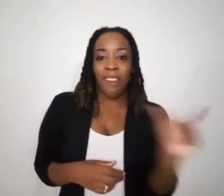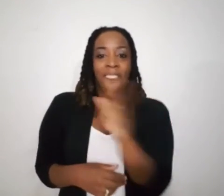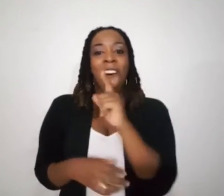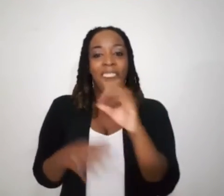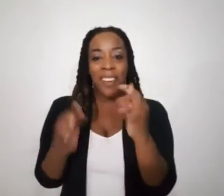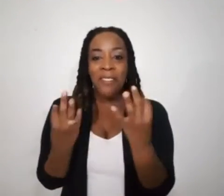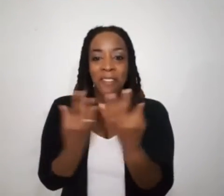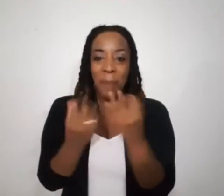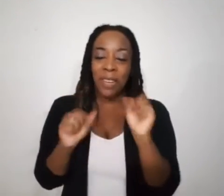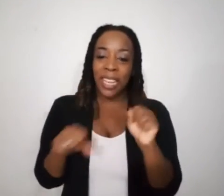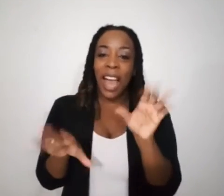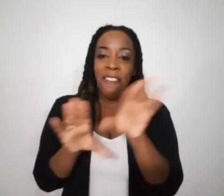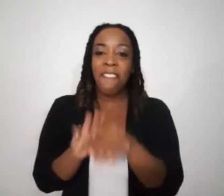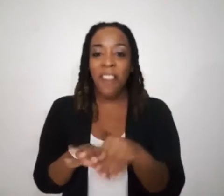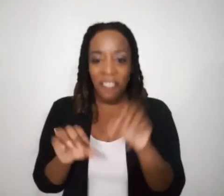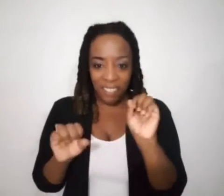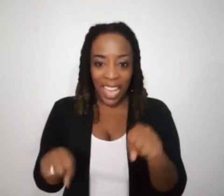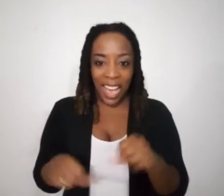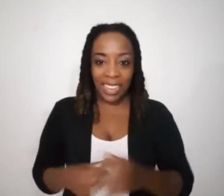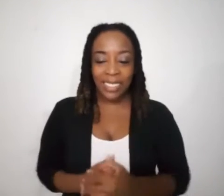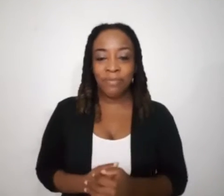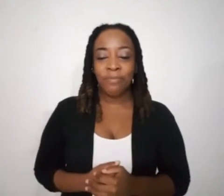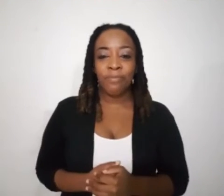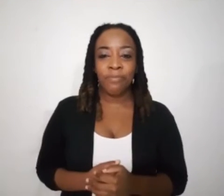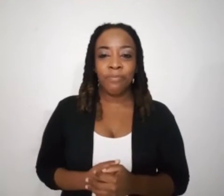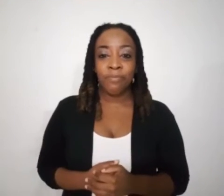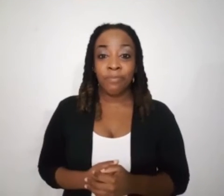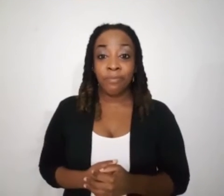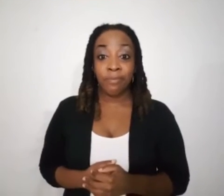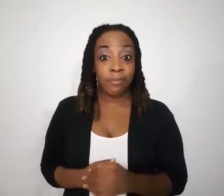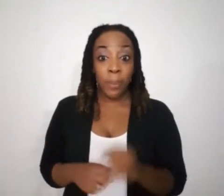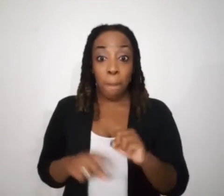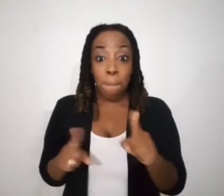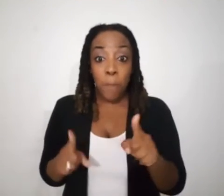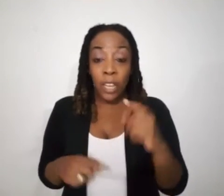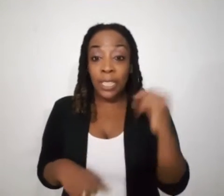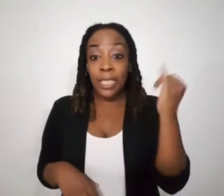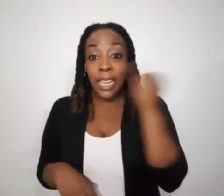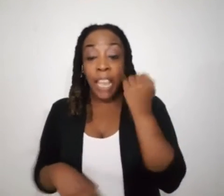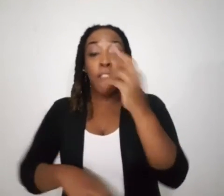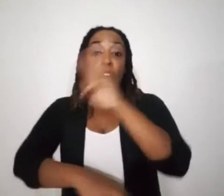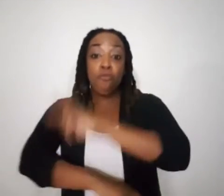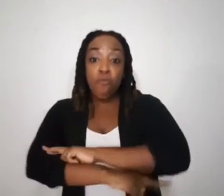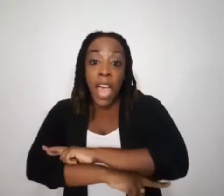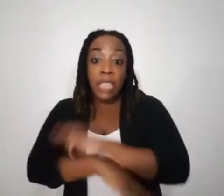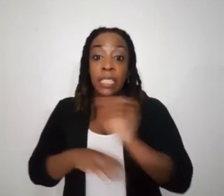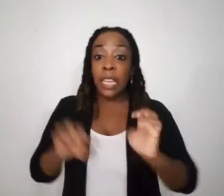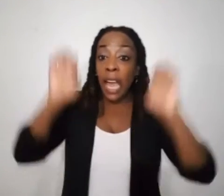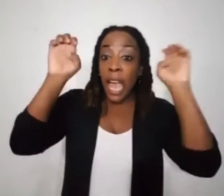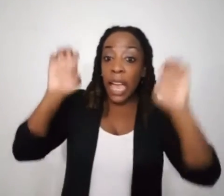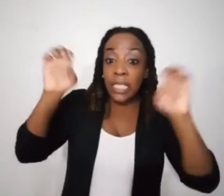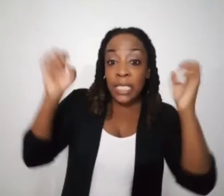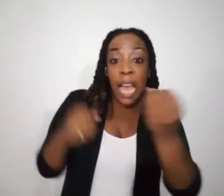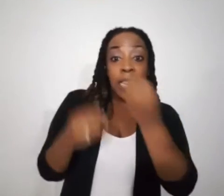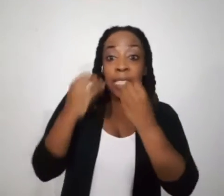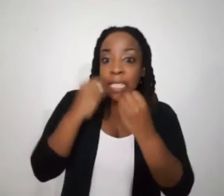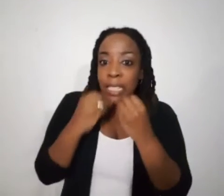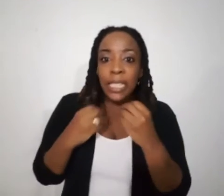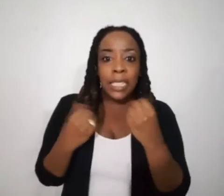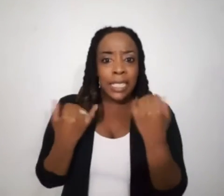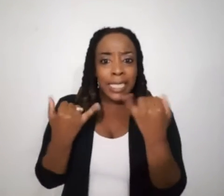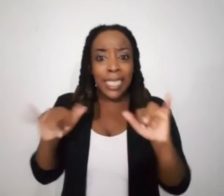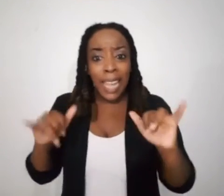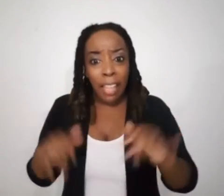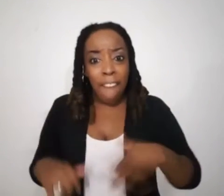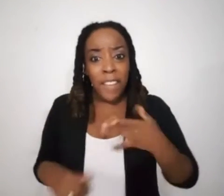if after all of this you still feel that you are very, very stressed, then there are a couple